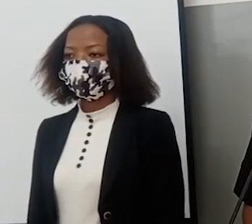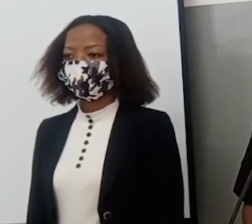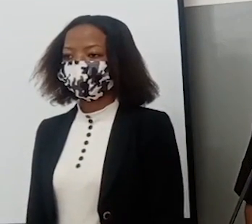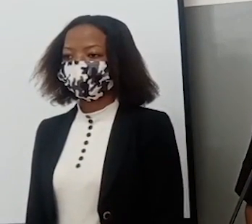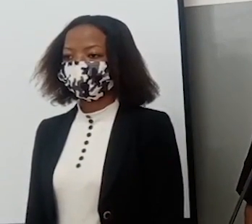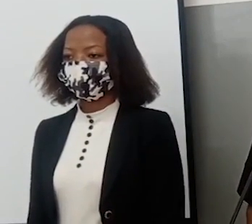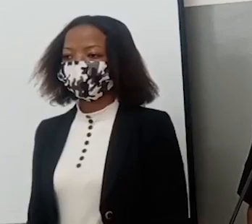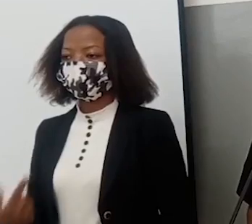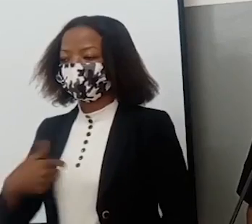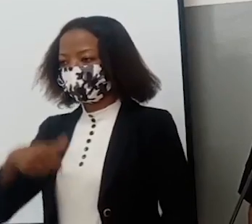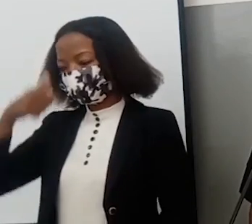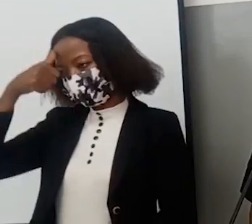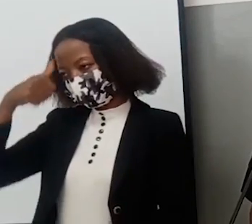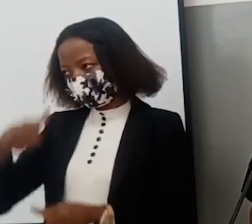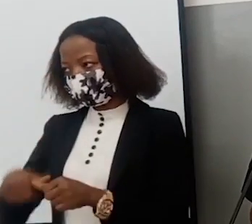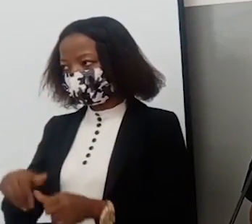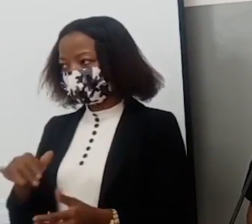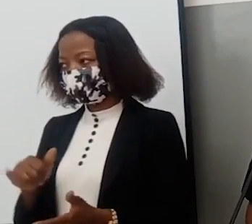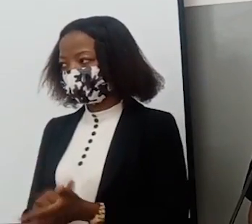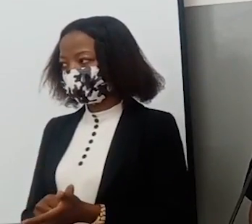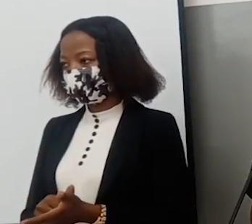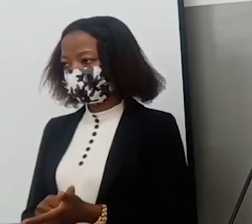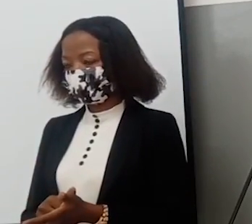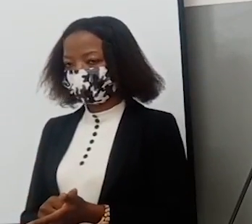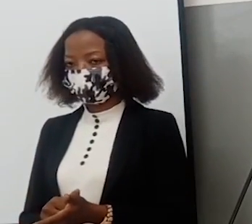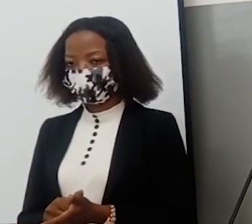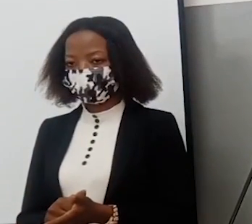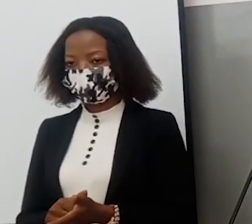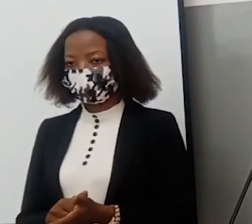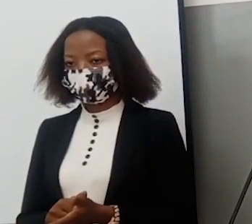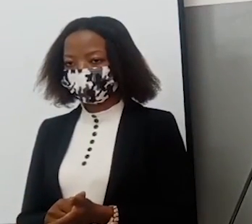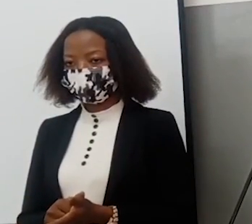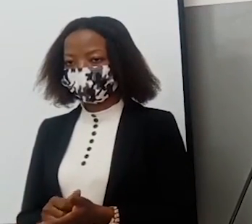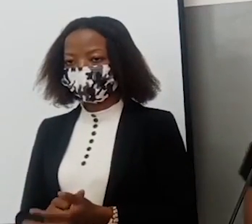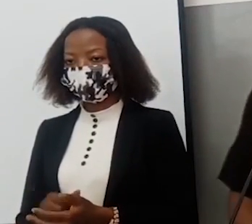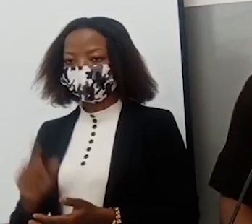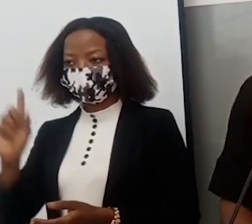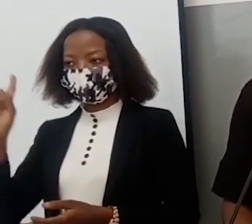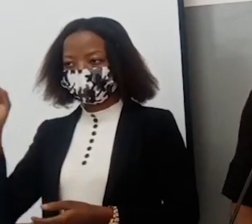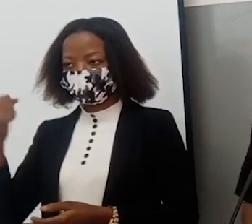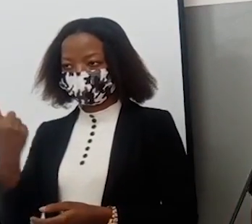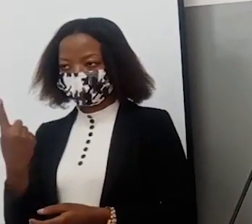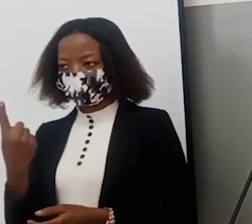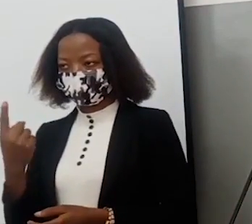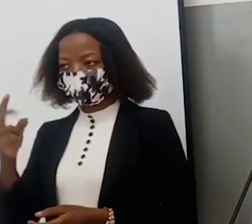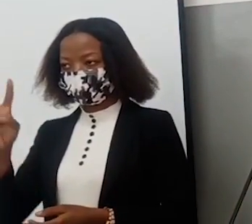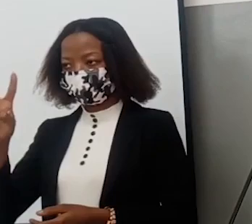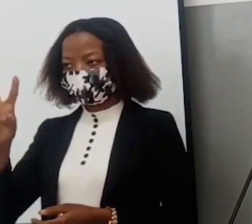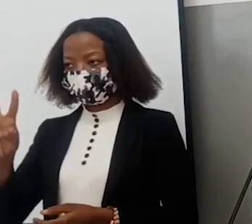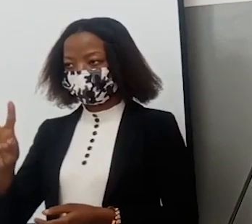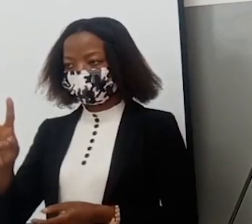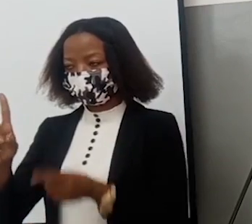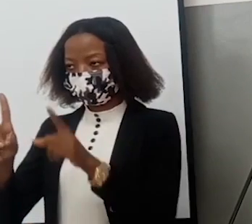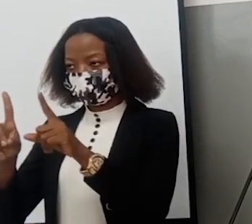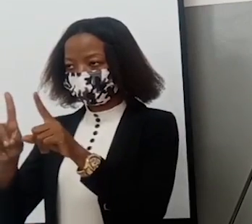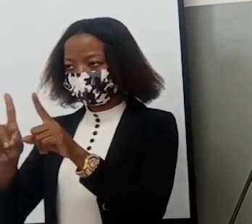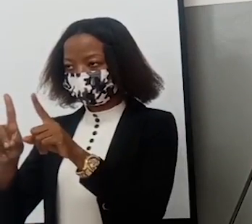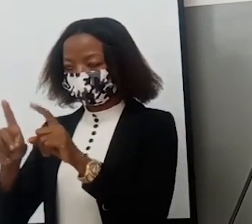We have to bear in mind that for the Delta variant that was detected, first among two samples,